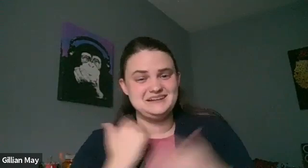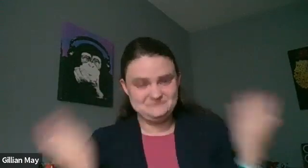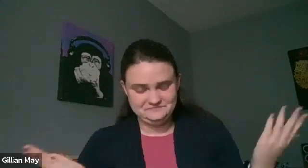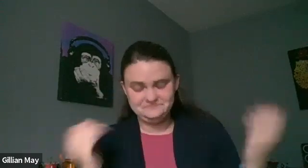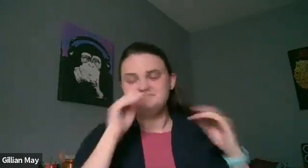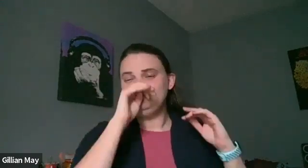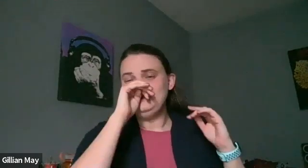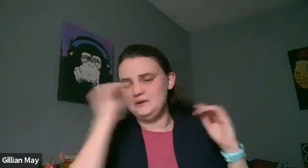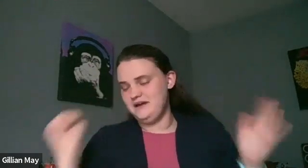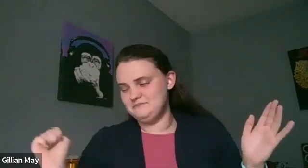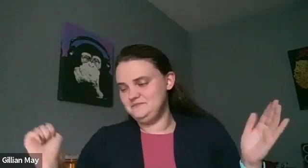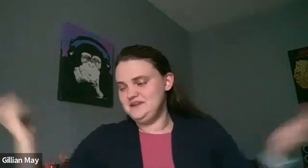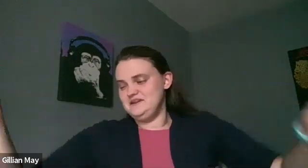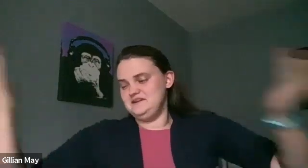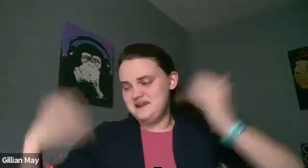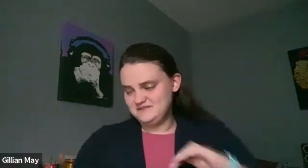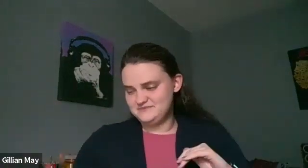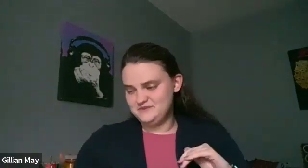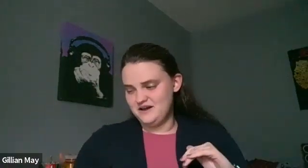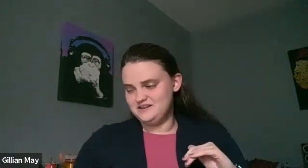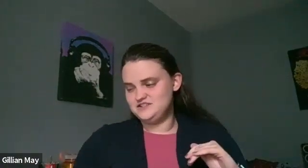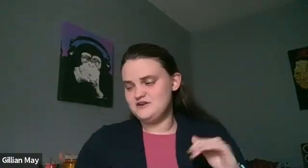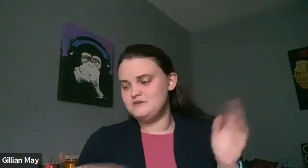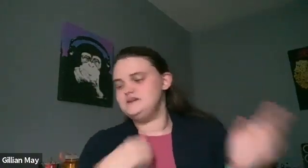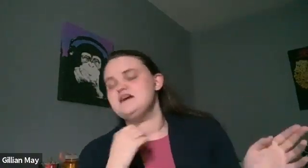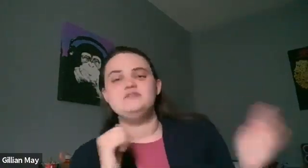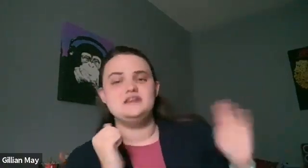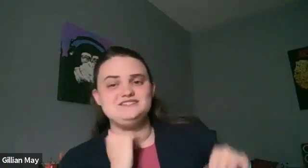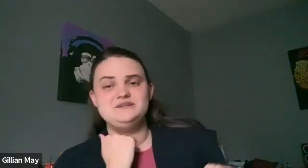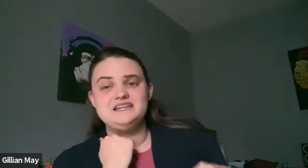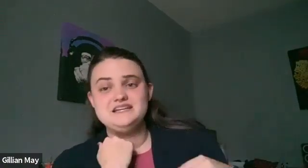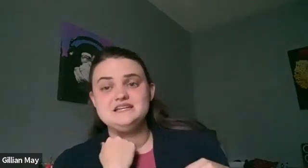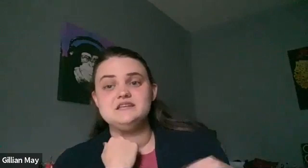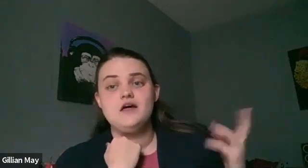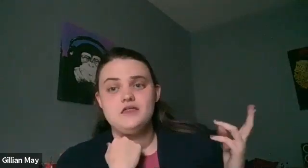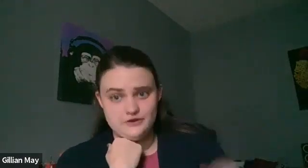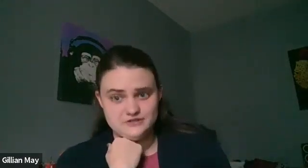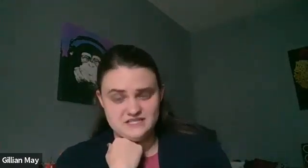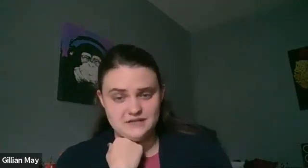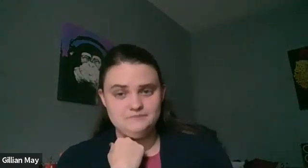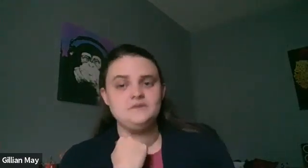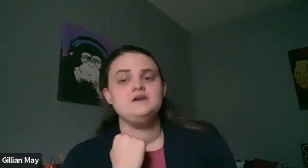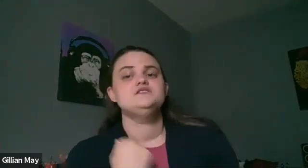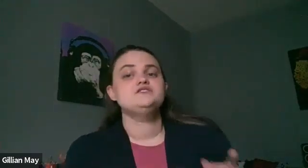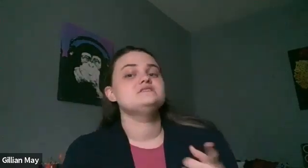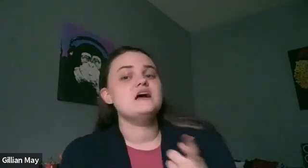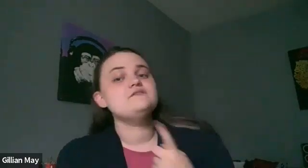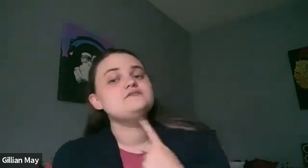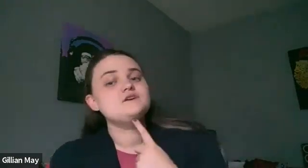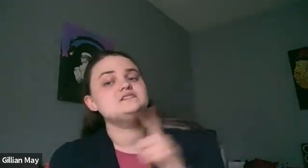sign. Okay, now let's move on. So now the next one is thirsty. So the sign for thirsty